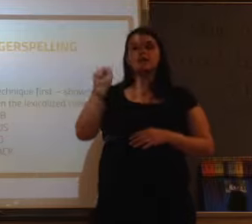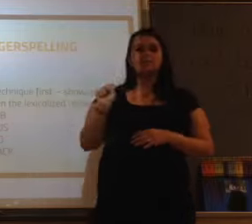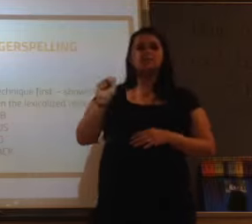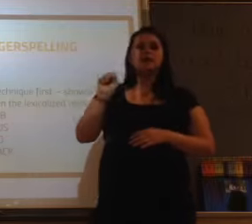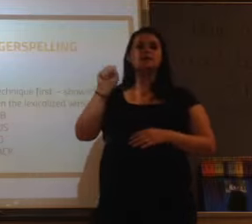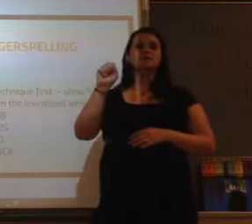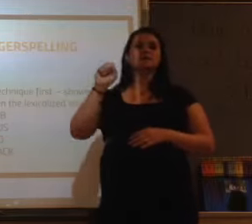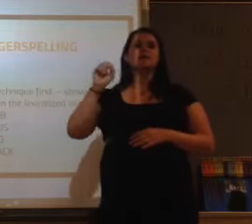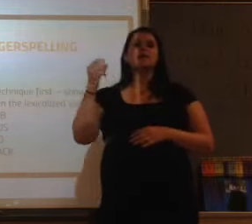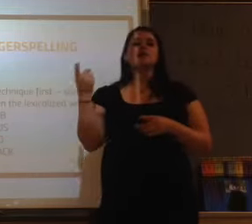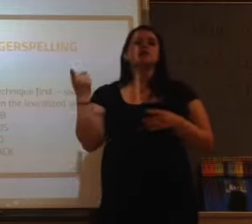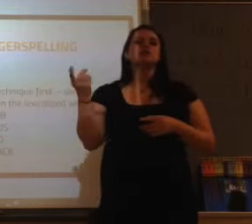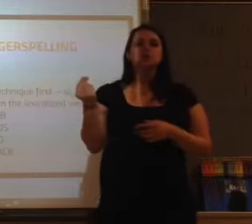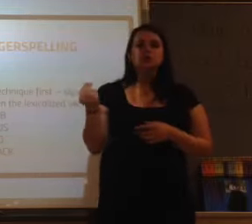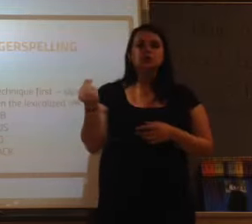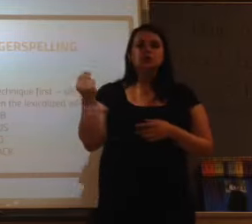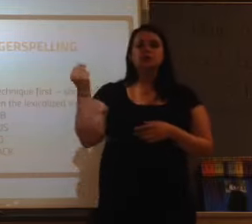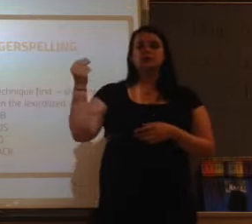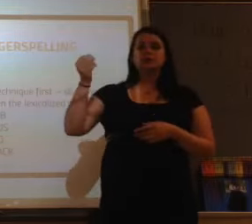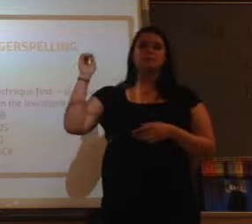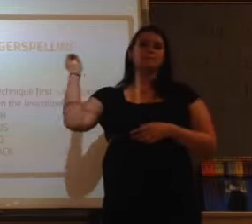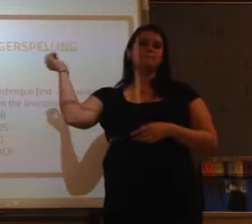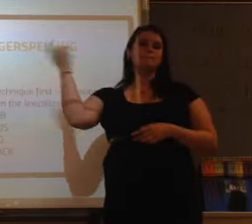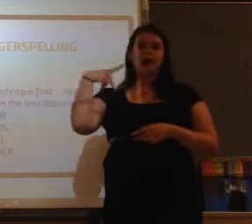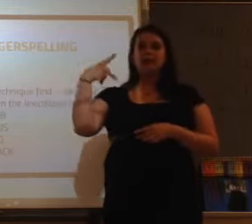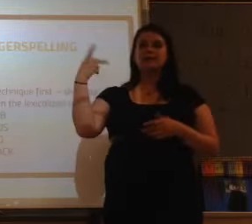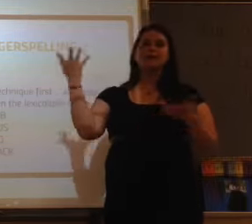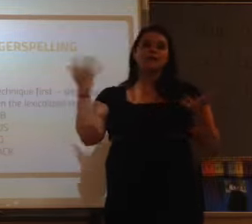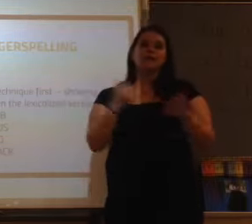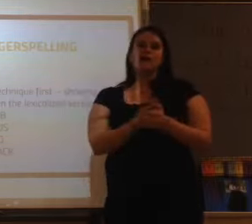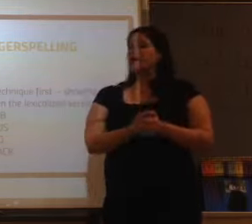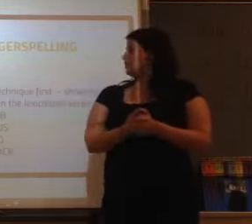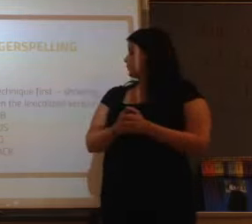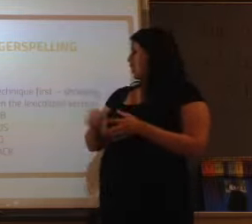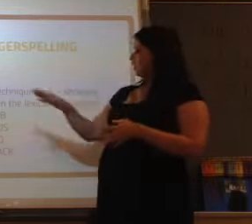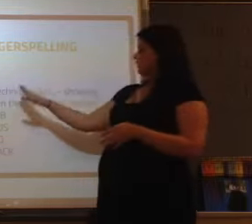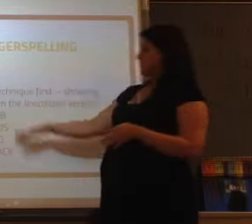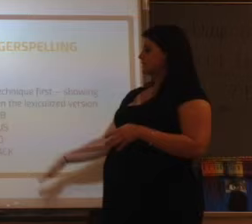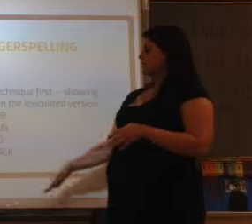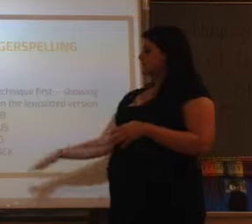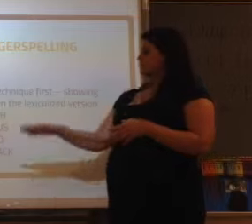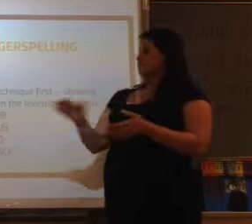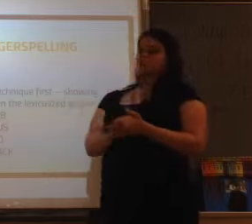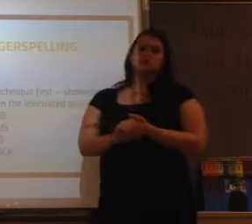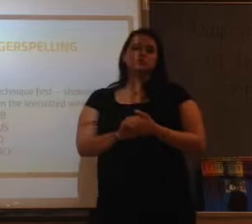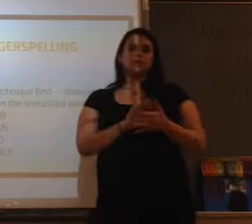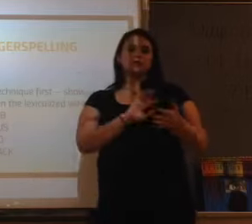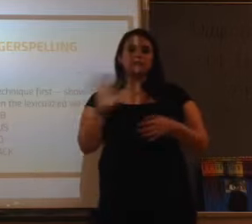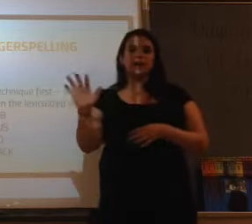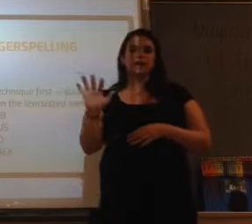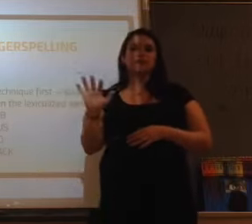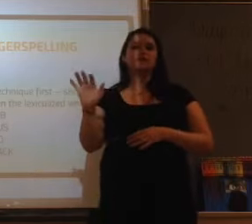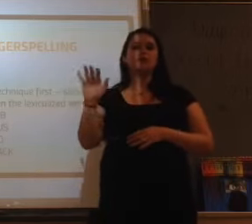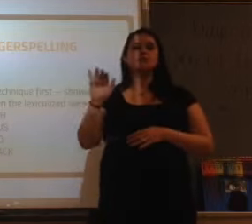same bus, do, back, all of these, they would show the sign,